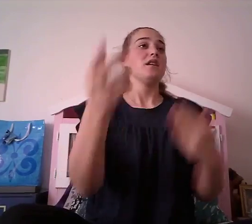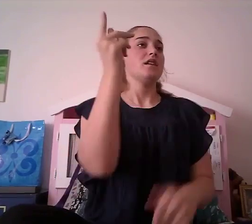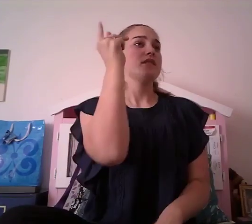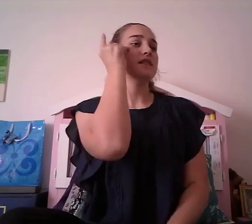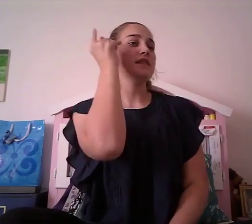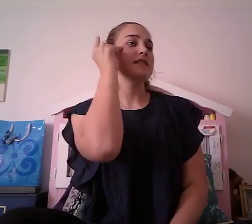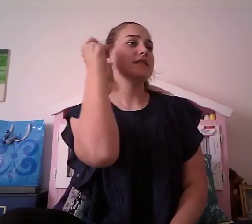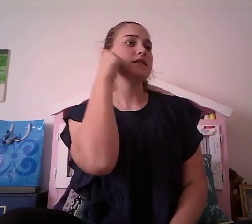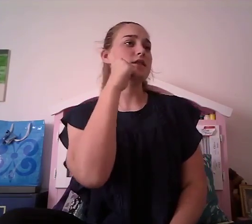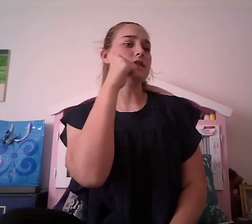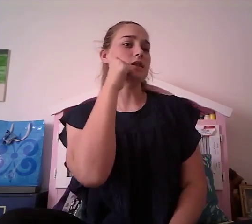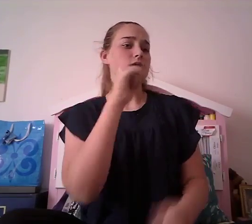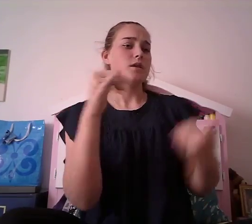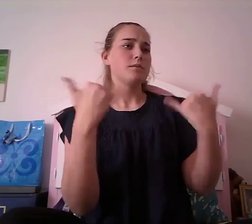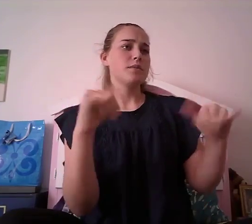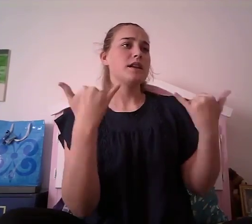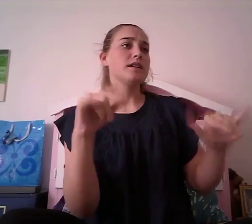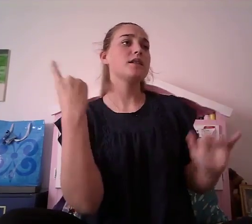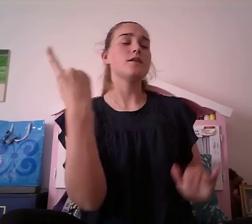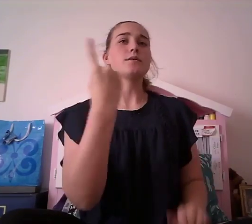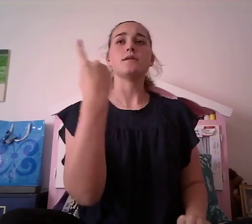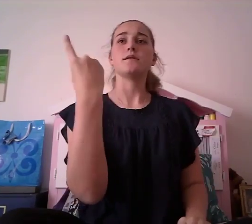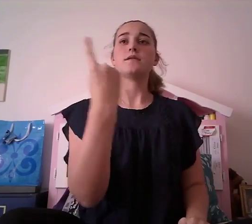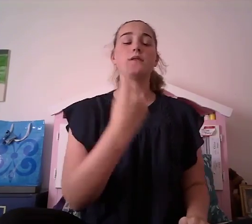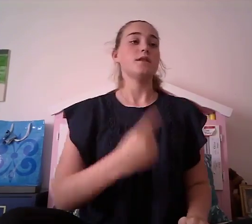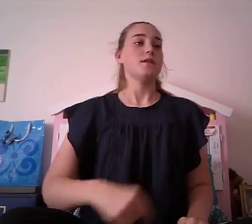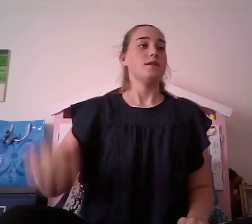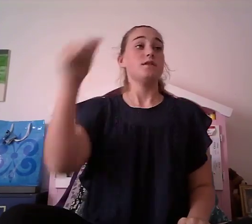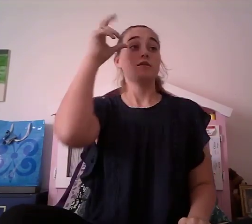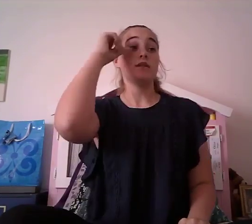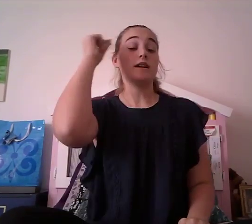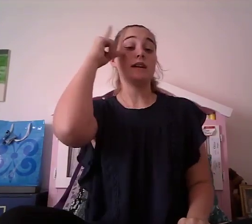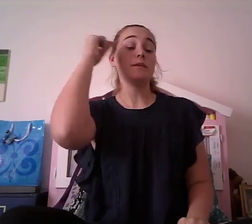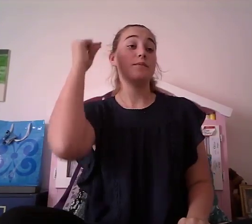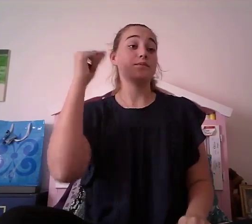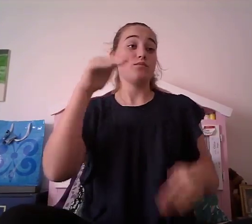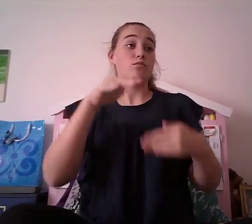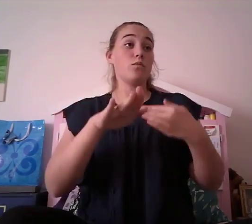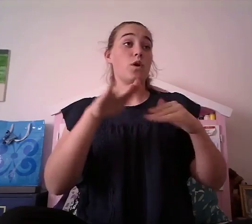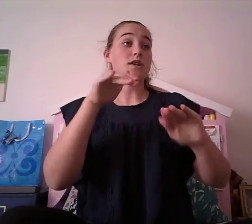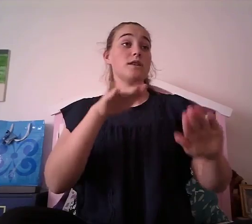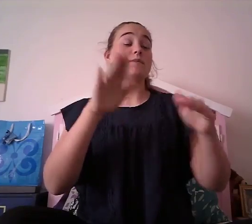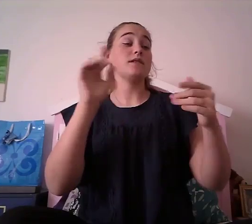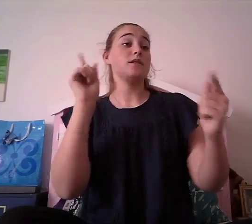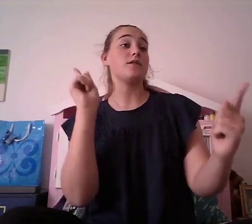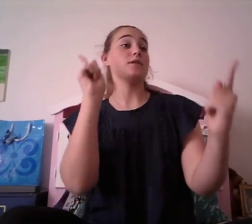Until he sees a girl playing alone. So Gallaudet walks up to the girl.